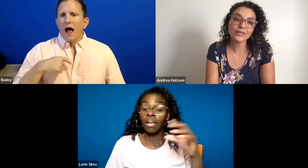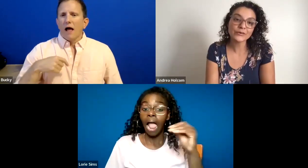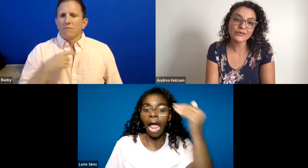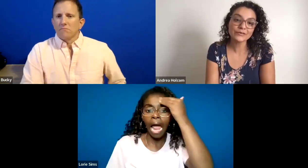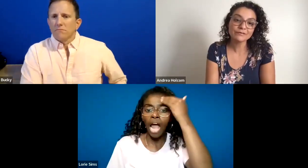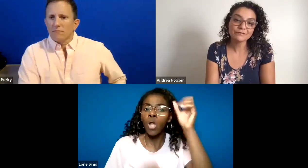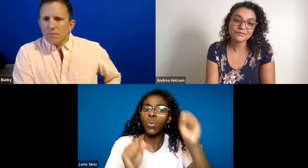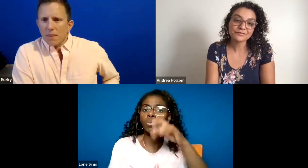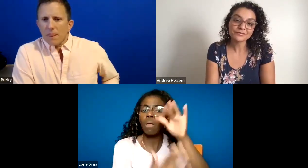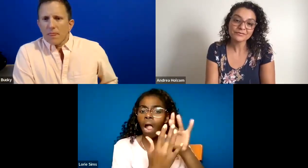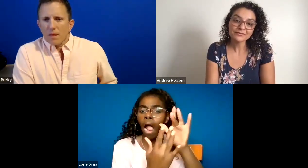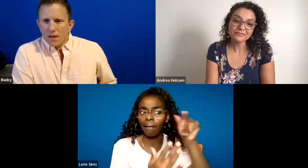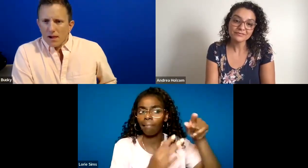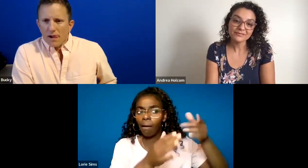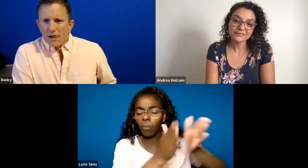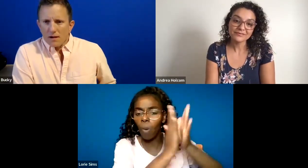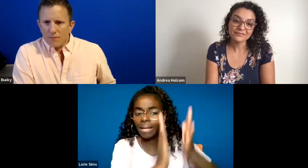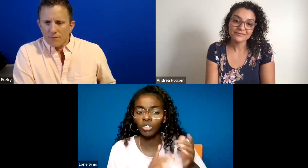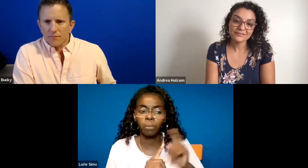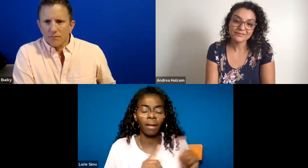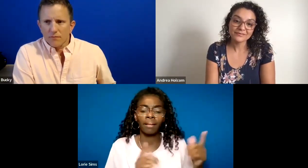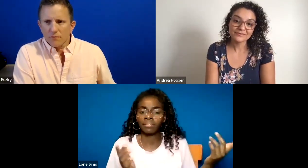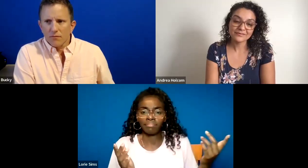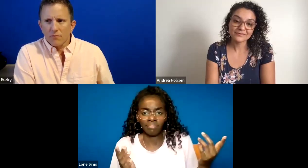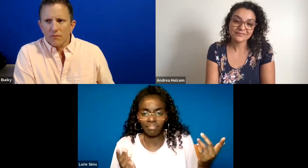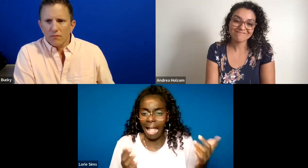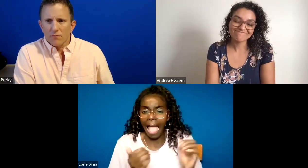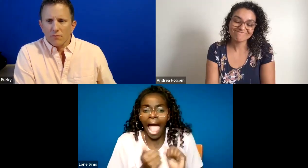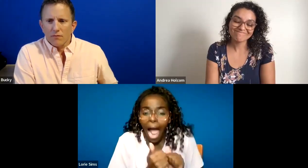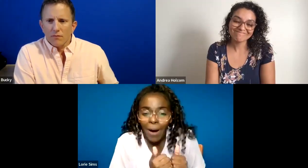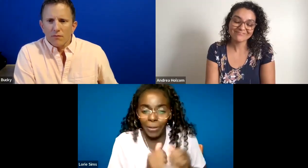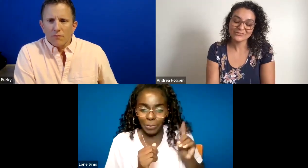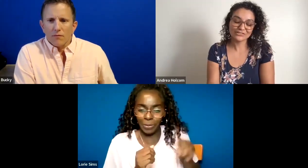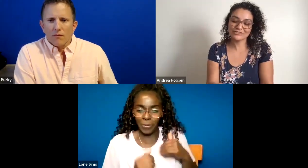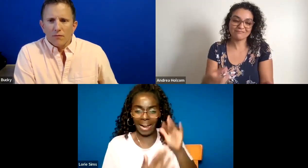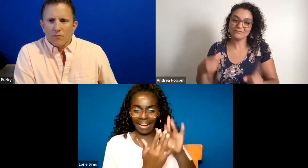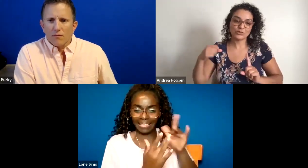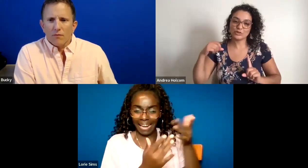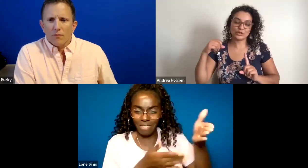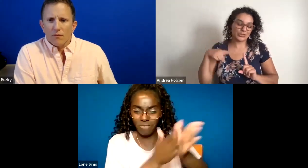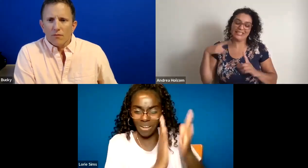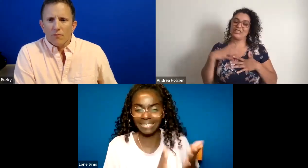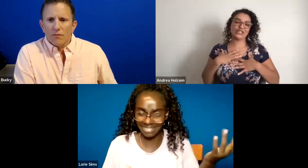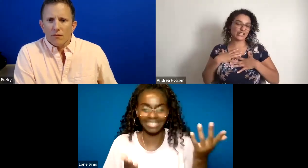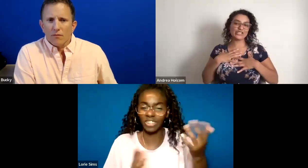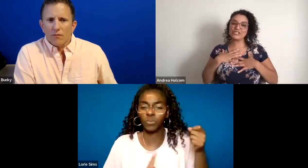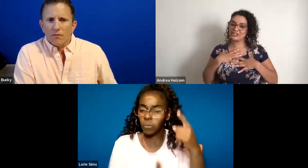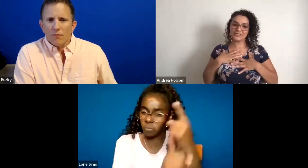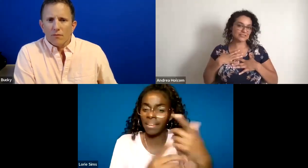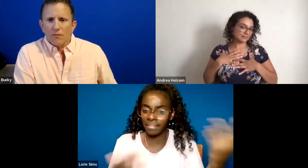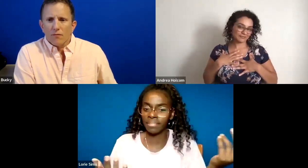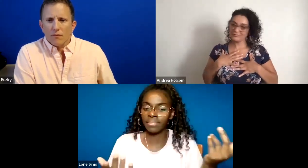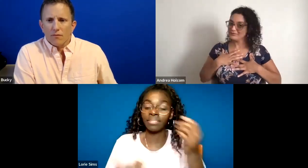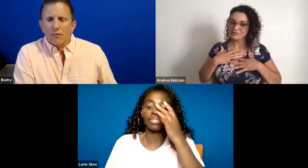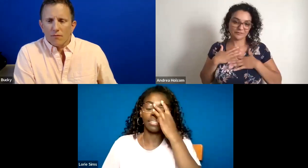assignment. Okay, thank you for answering that. And so also in terms of reaching out, it was a matter of, well, how